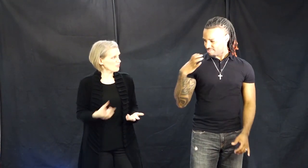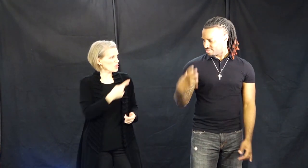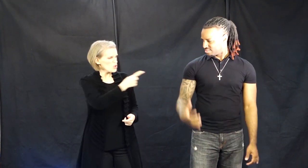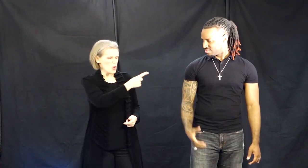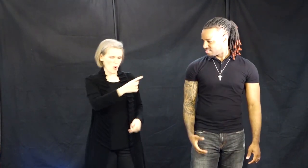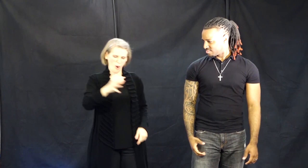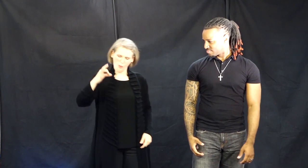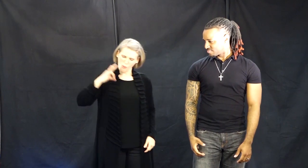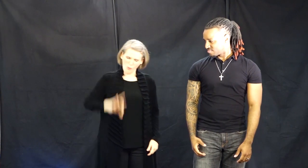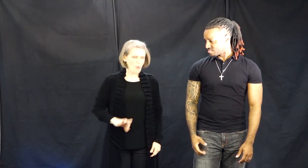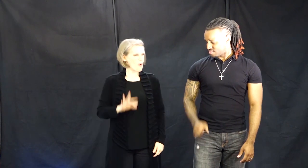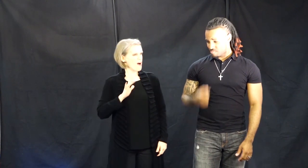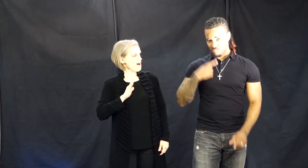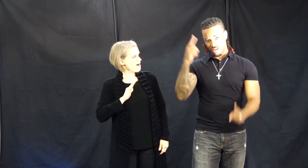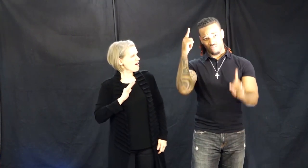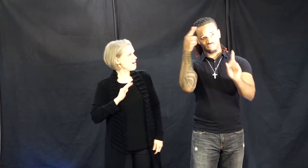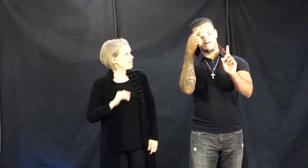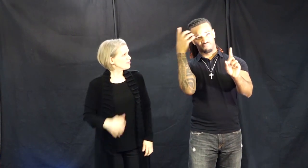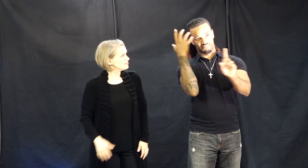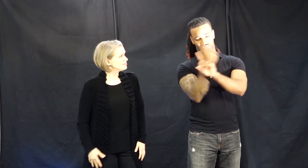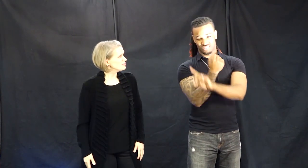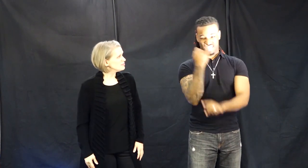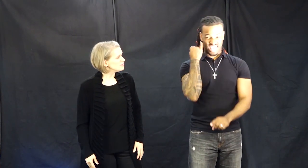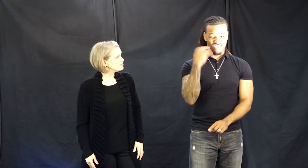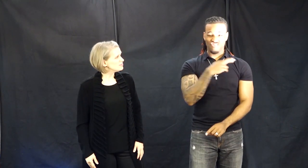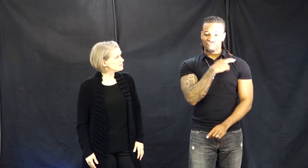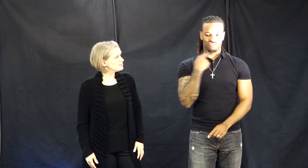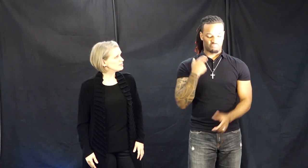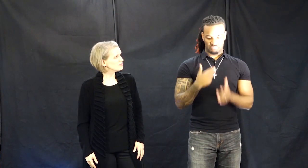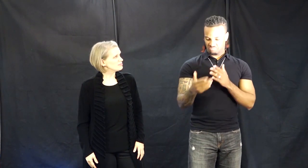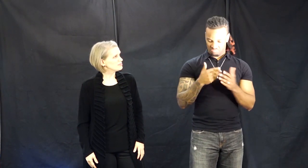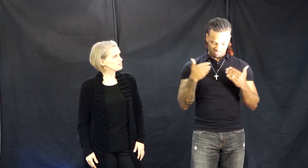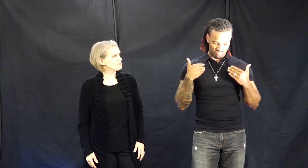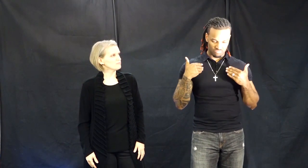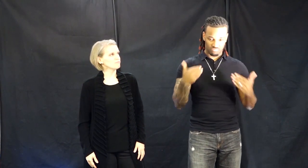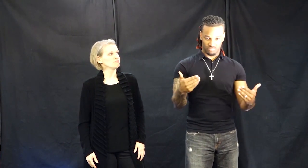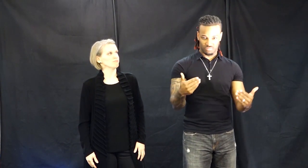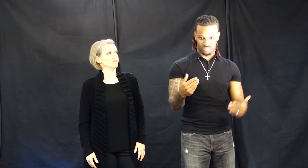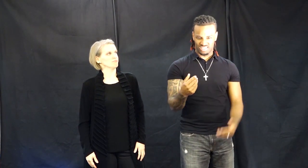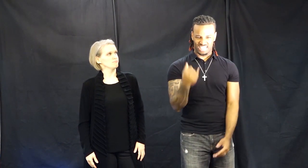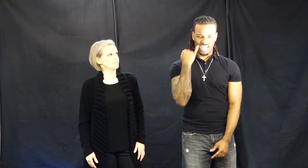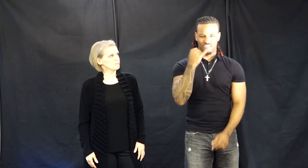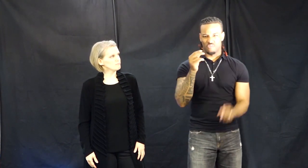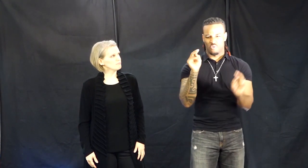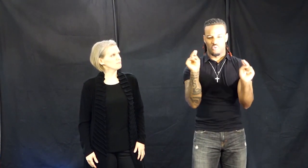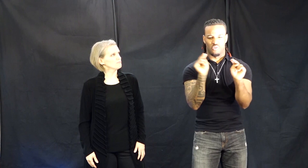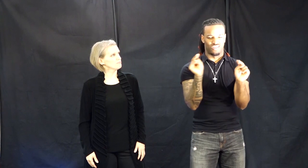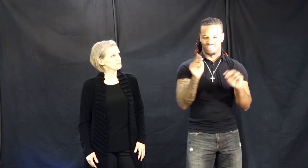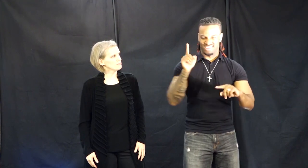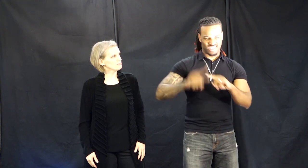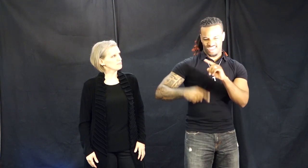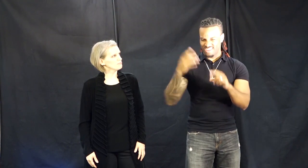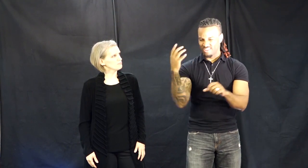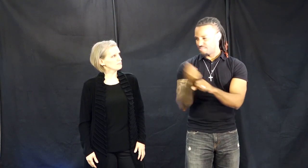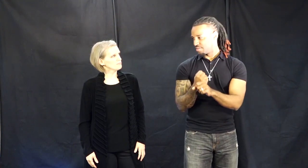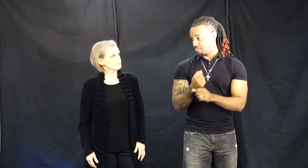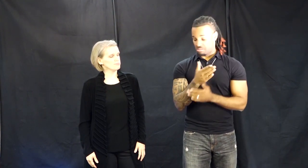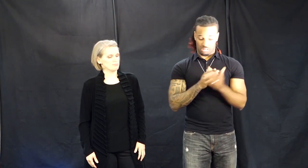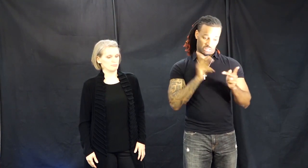you gave. And I wanted what I got. When you got skin in the game, you stay in the game. But you don't get a win unless you play in the game. Oh, you